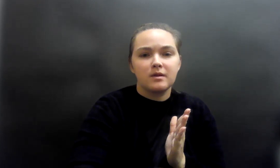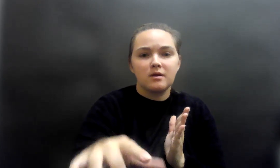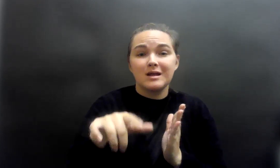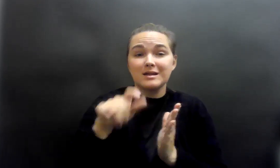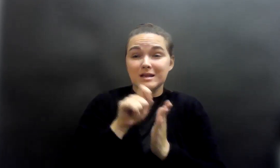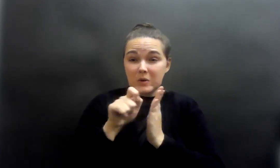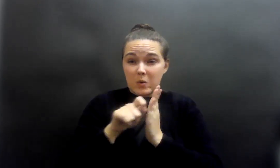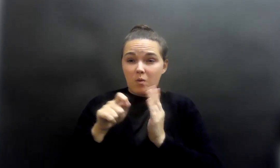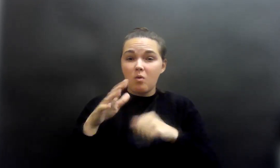including